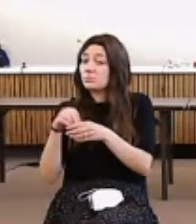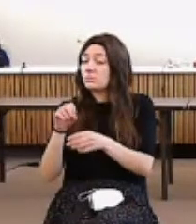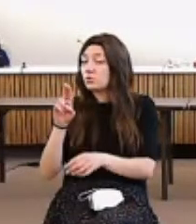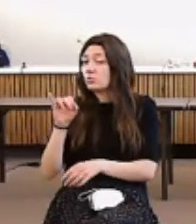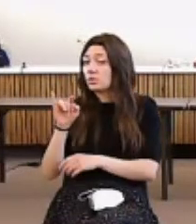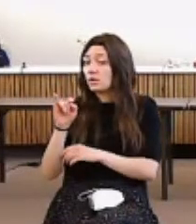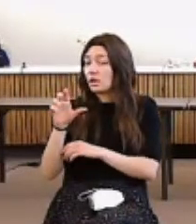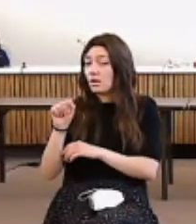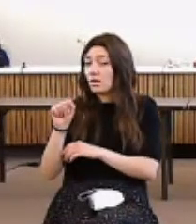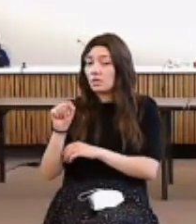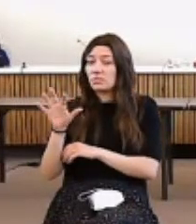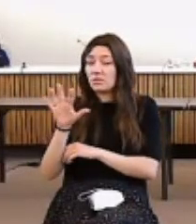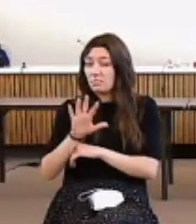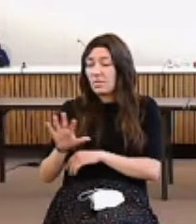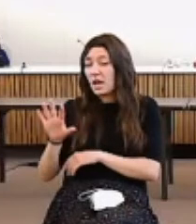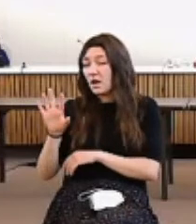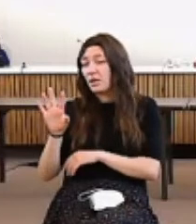roughly